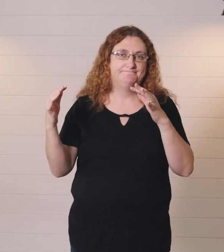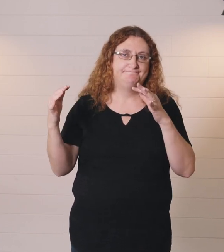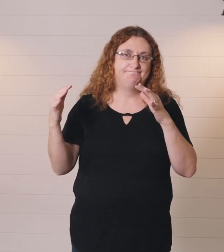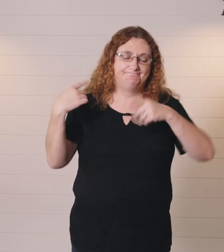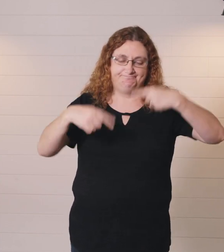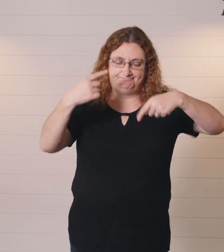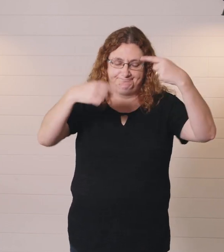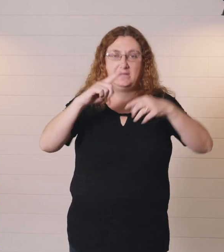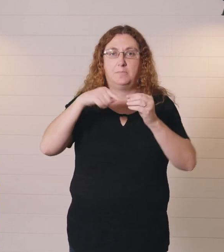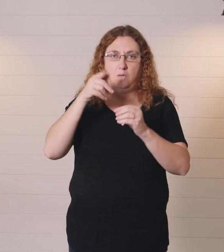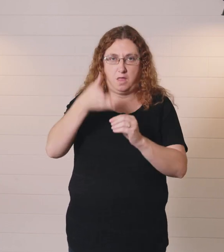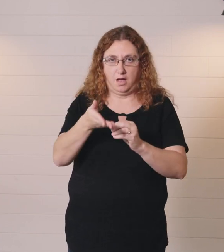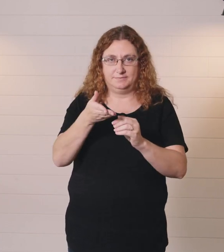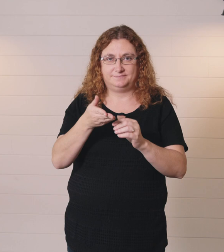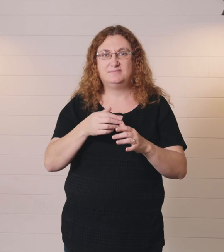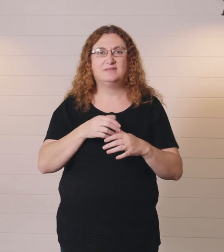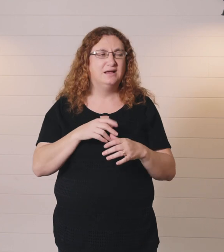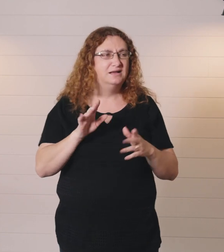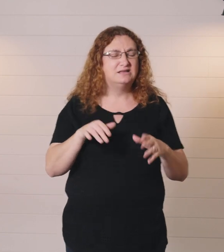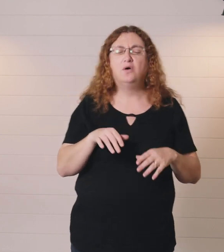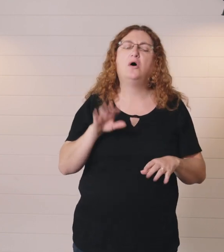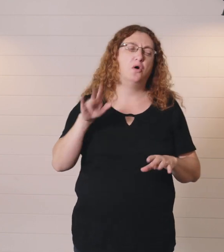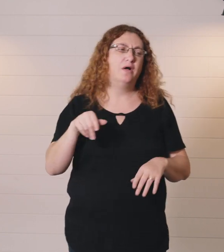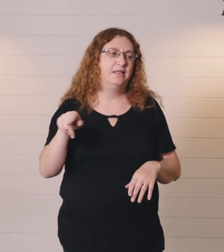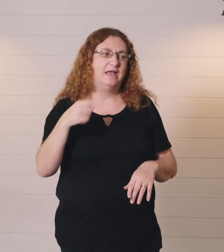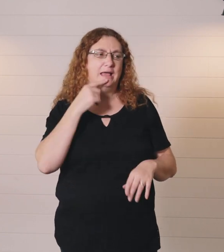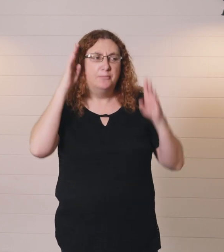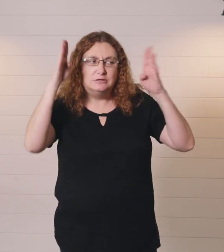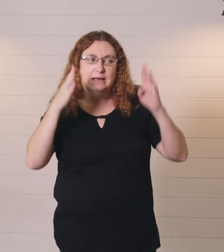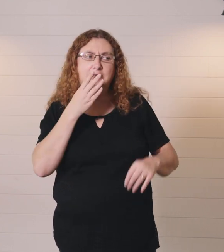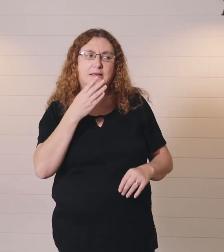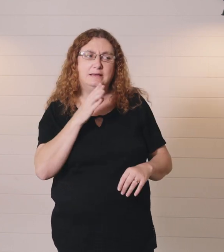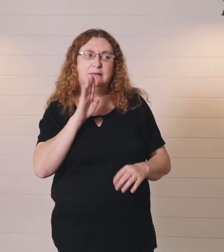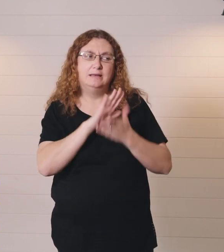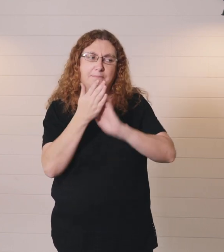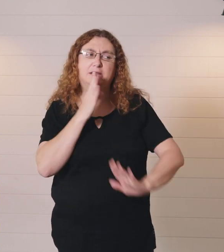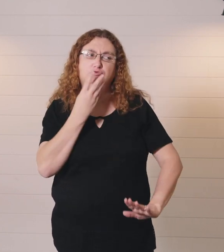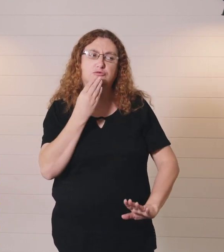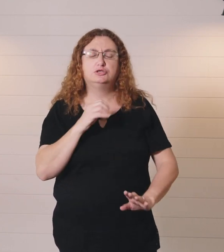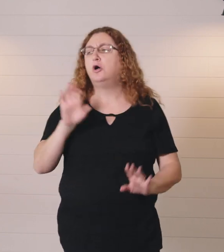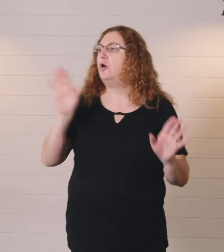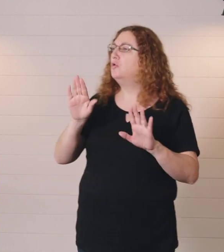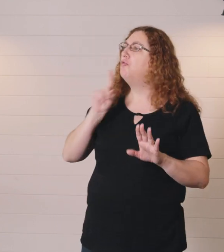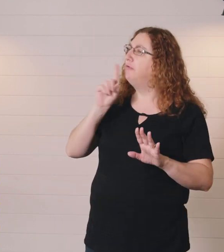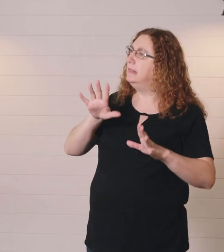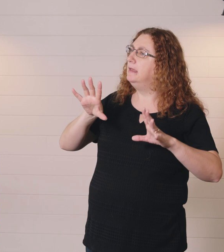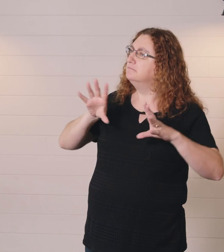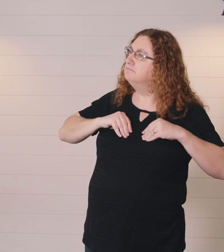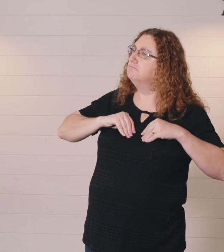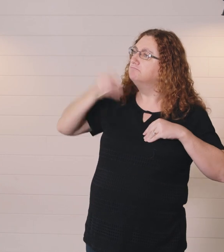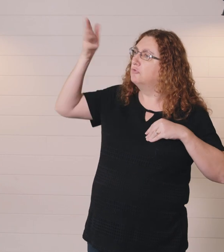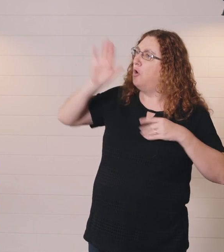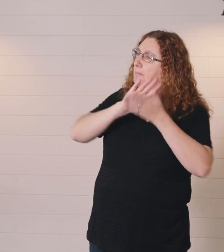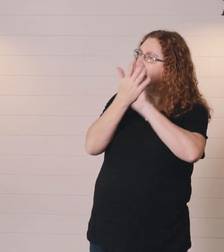they became Jews, or they declared themselves to be Jews. Others say they professed to be Jews. And commentators